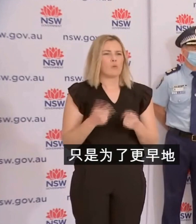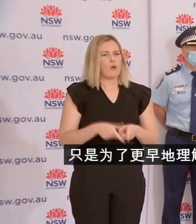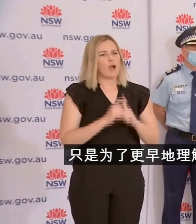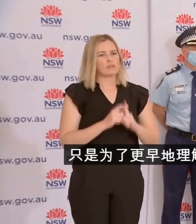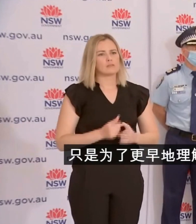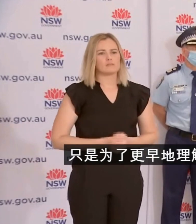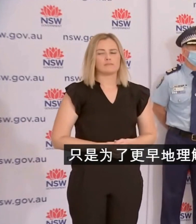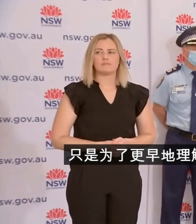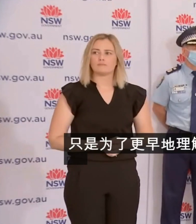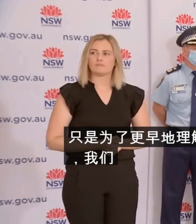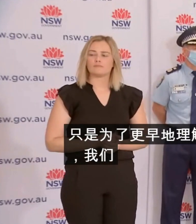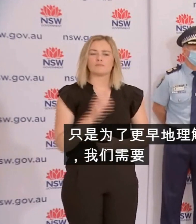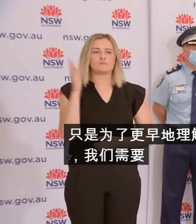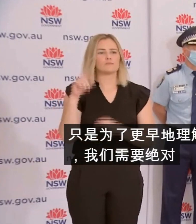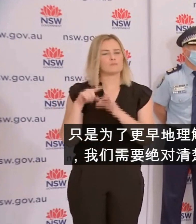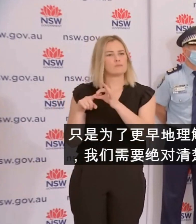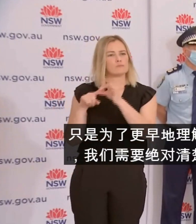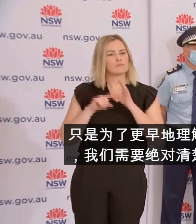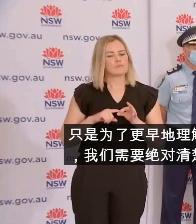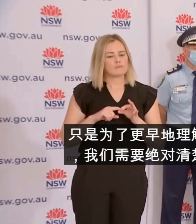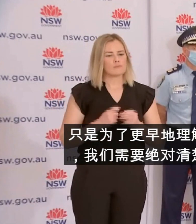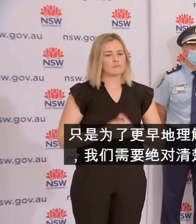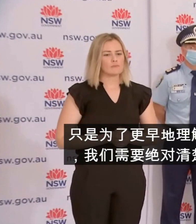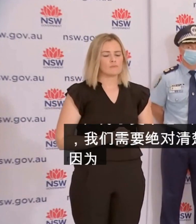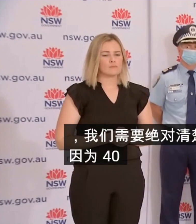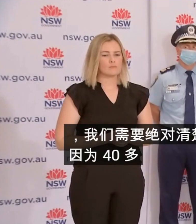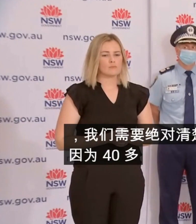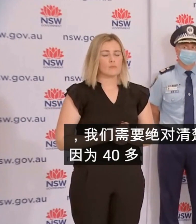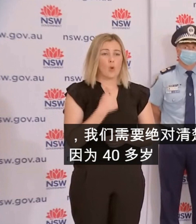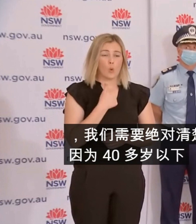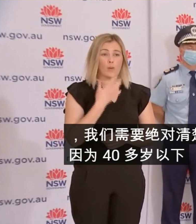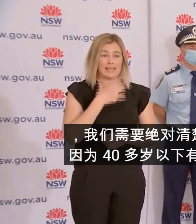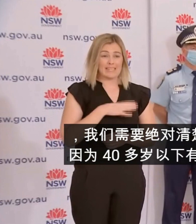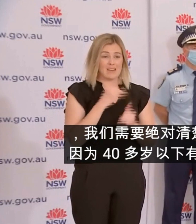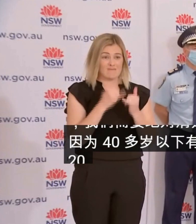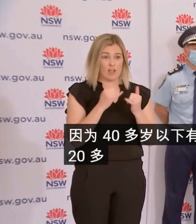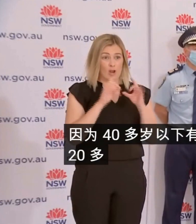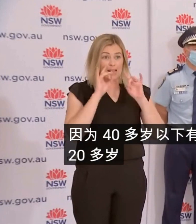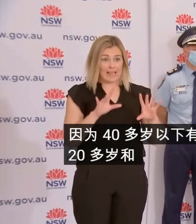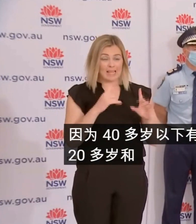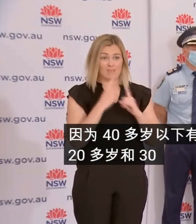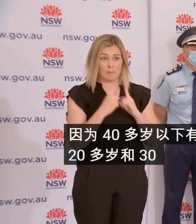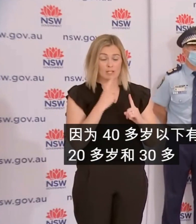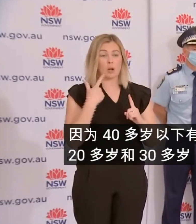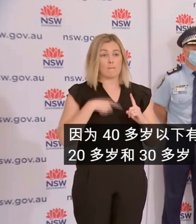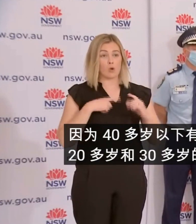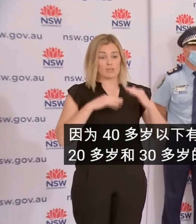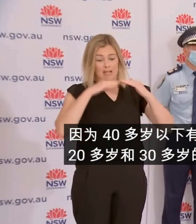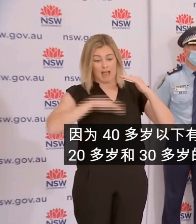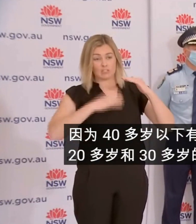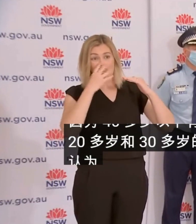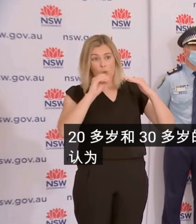Just to pick up on Alex's point earlier, we need absolute clarity on this, because under 40s there are lots of people in their 20s and